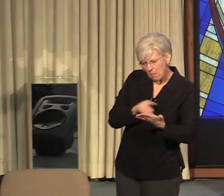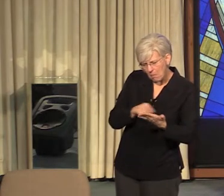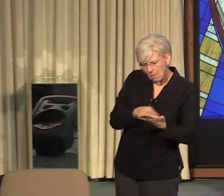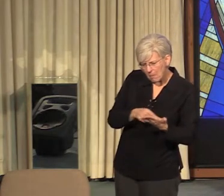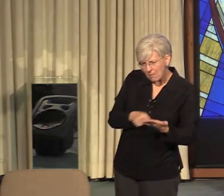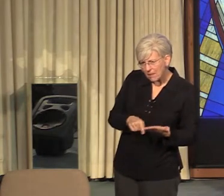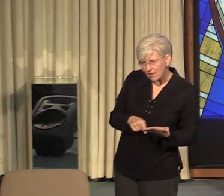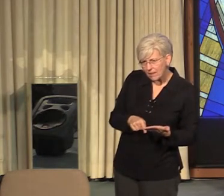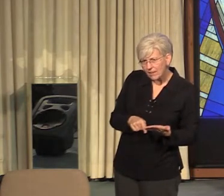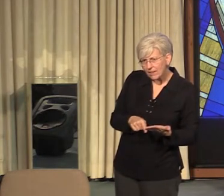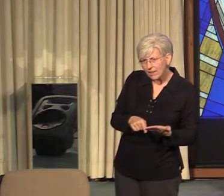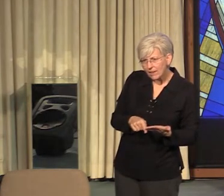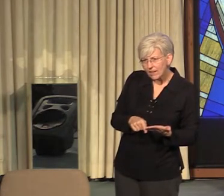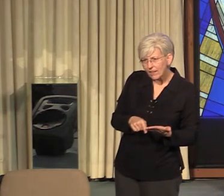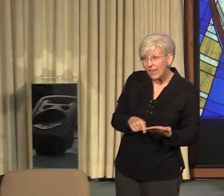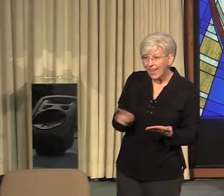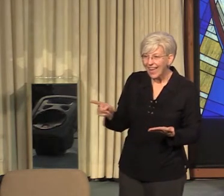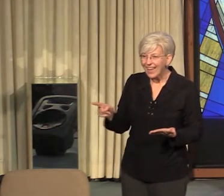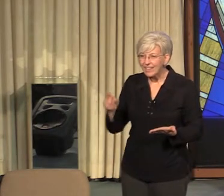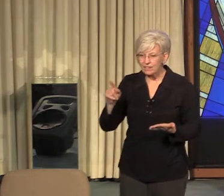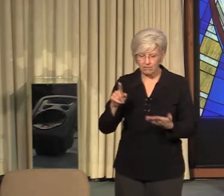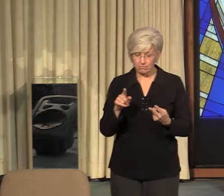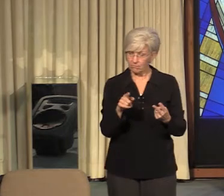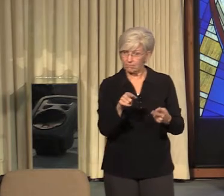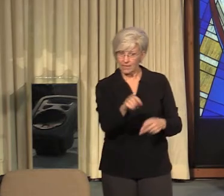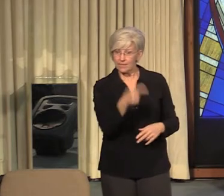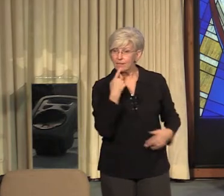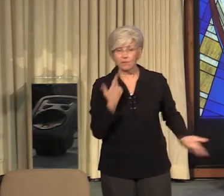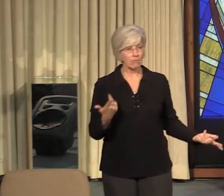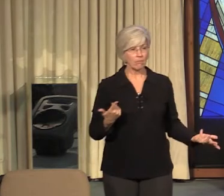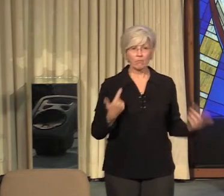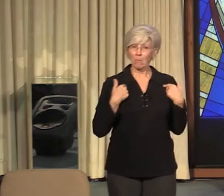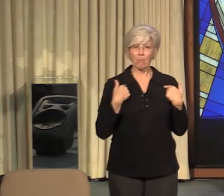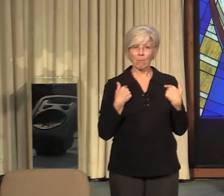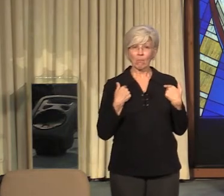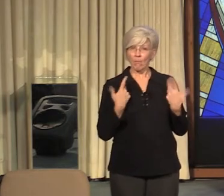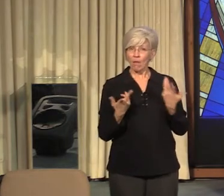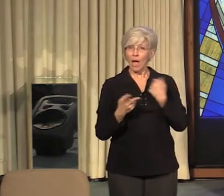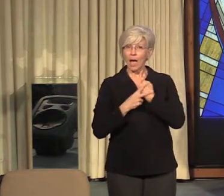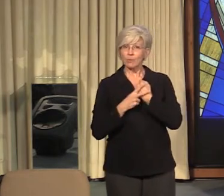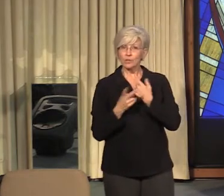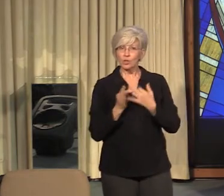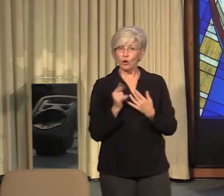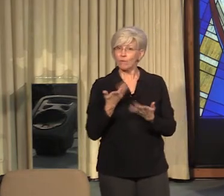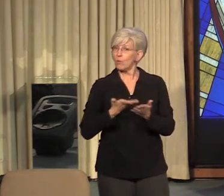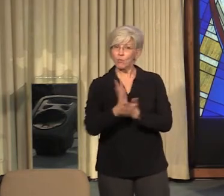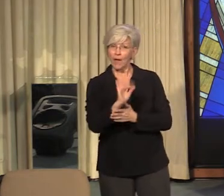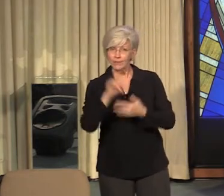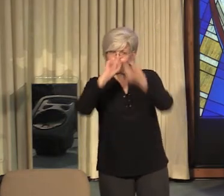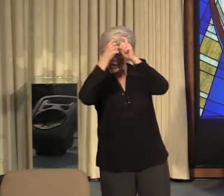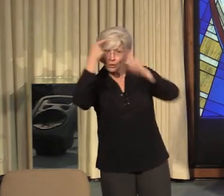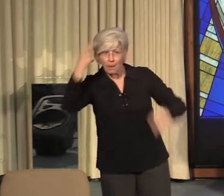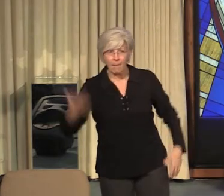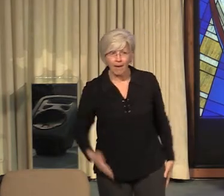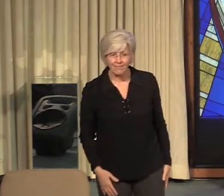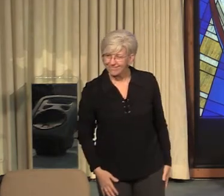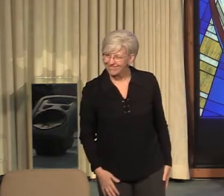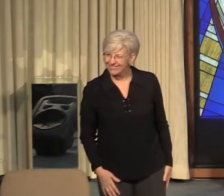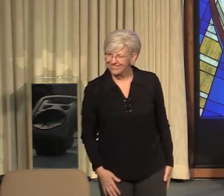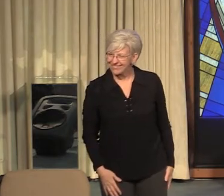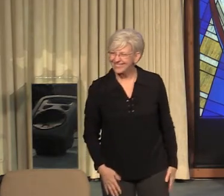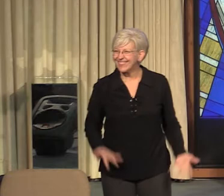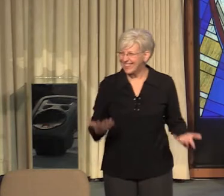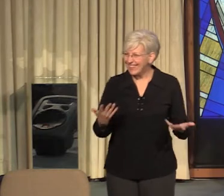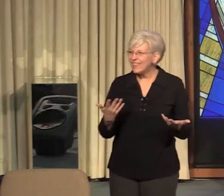blah, blah, blah. And he's recorded to have famously said, well, you know, I reserve the right to change my mind. And even when he